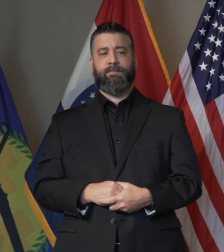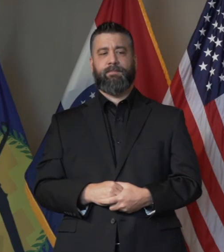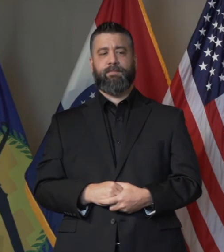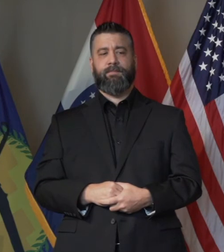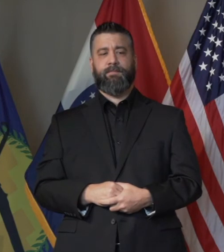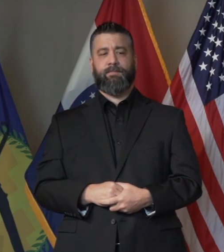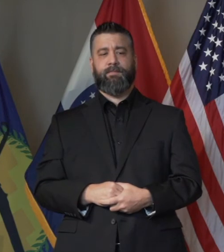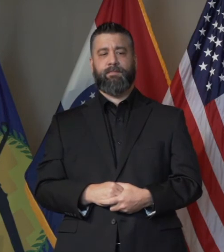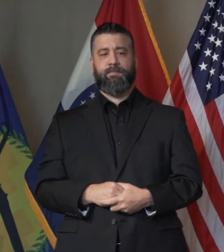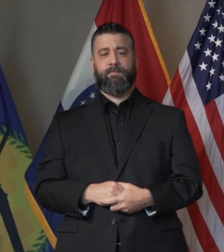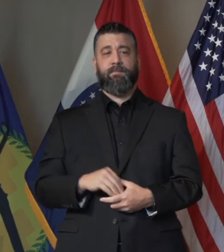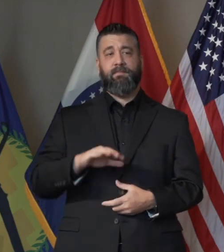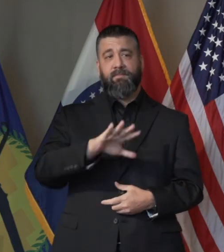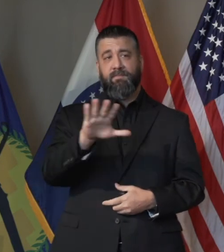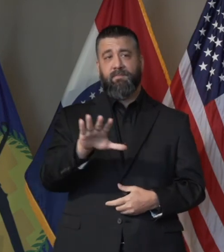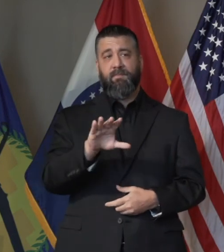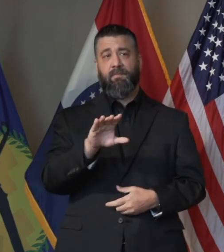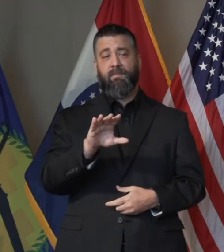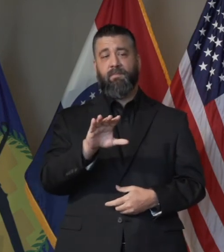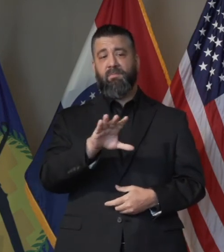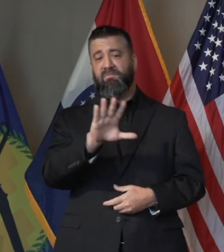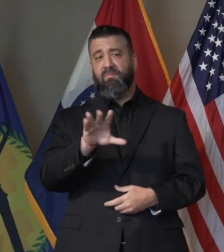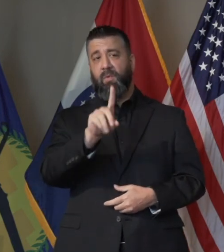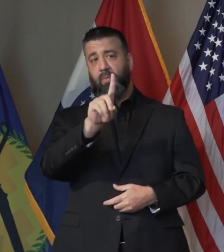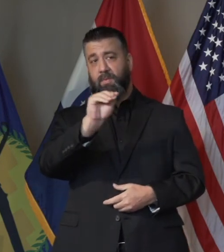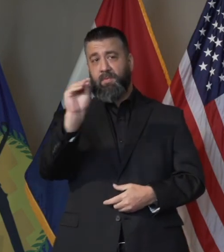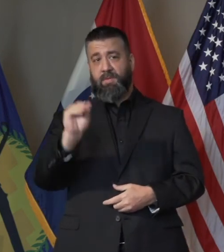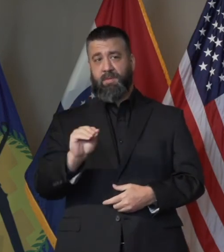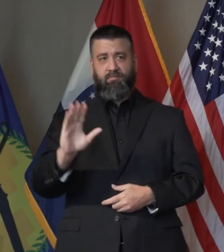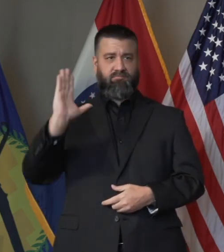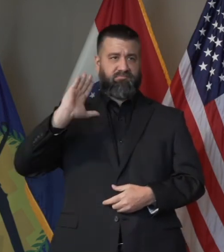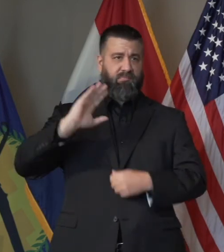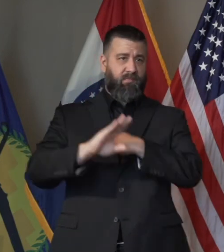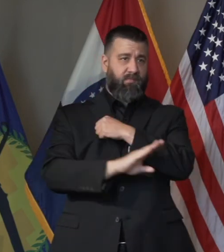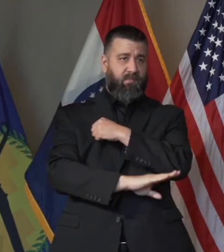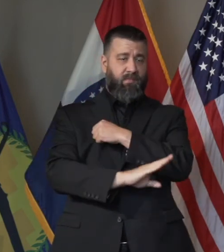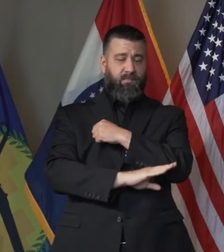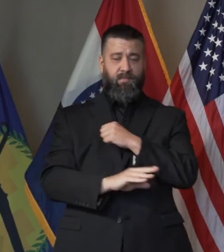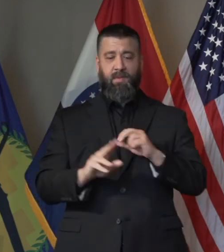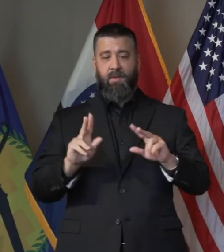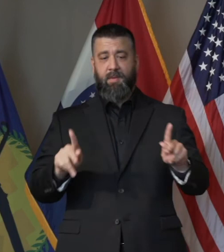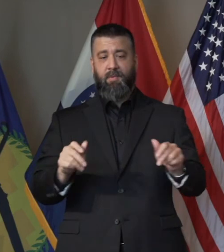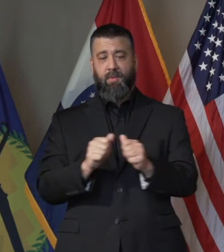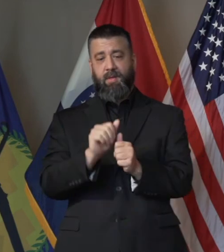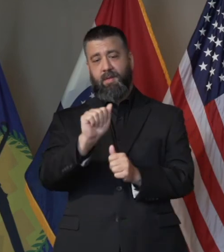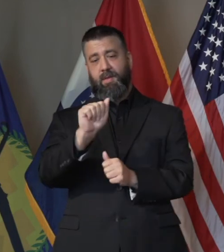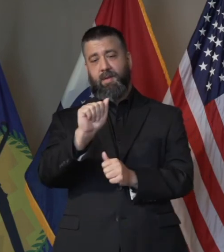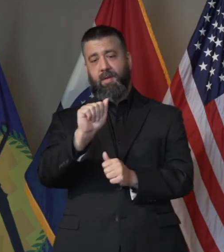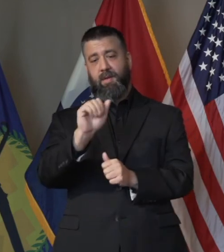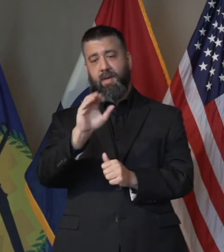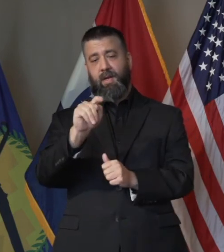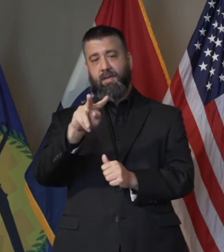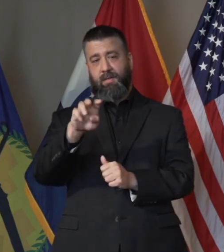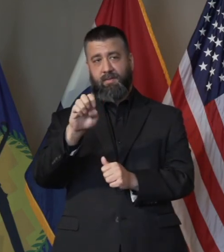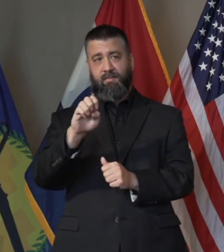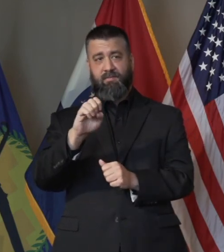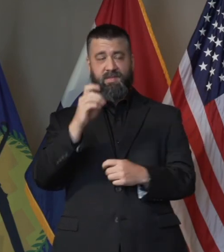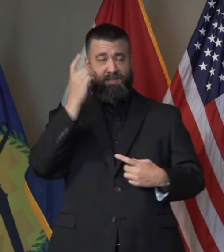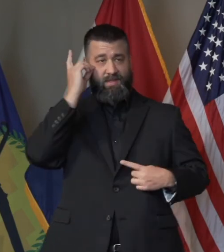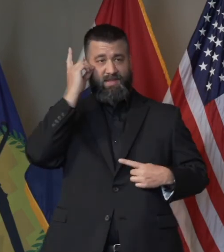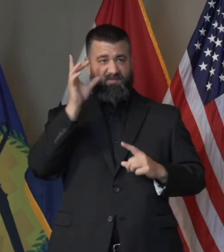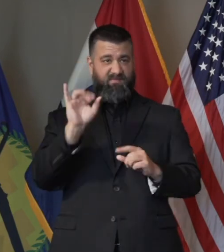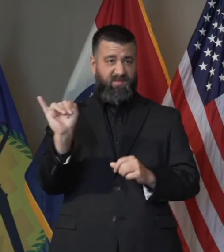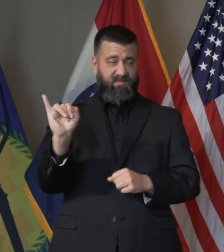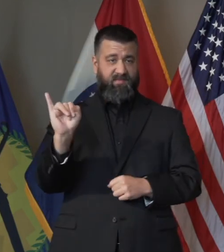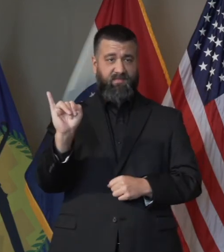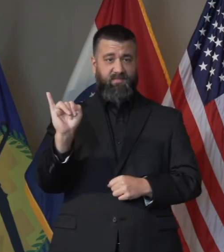The approximate 1% earlier in the fall of persons with active COVID disease also implies that the number